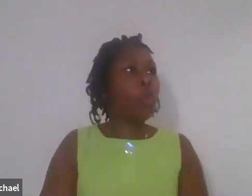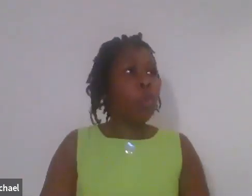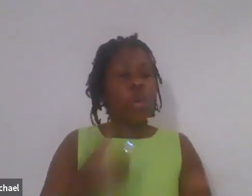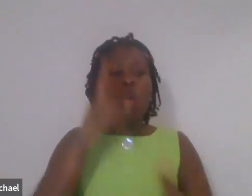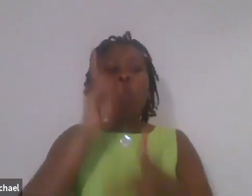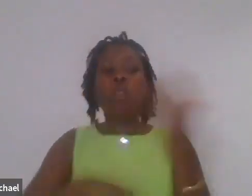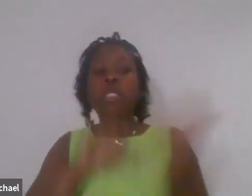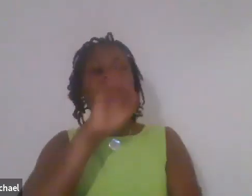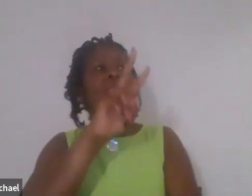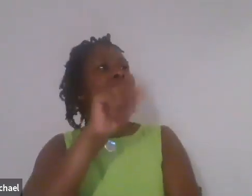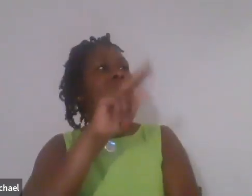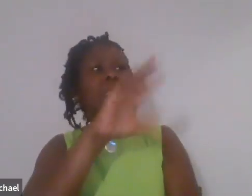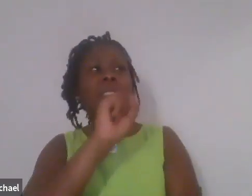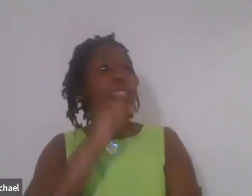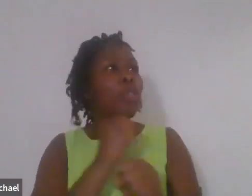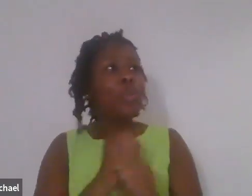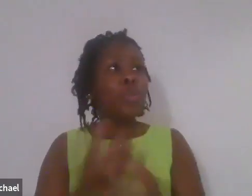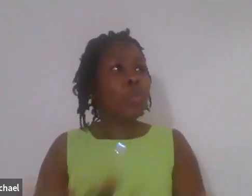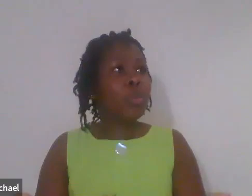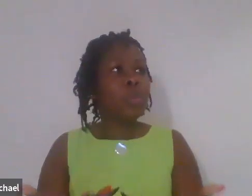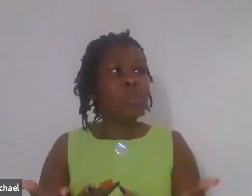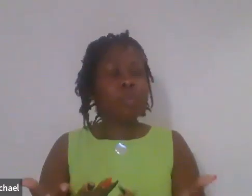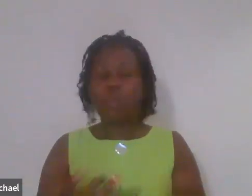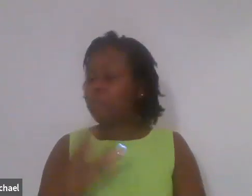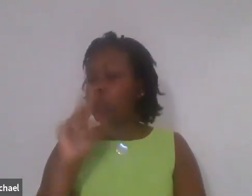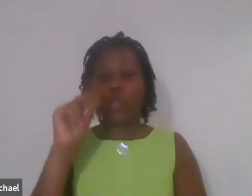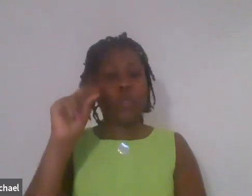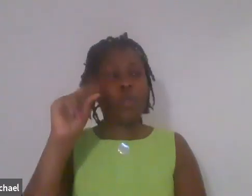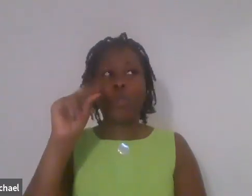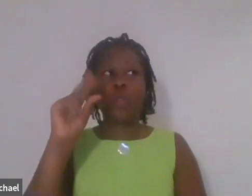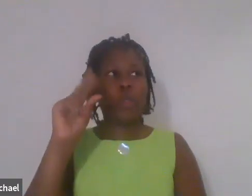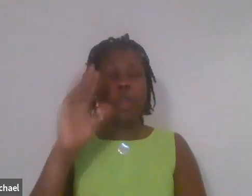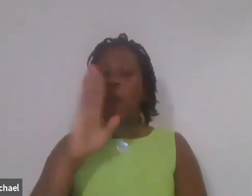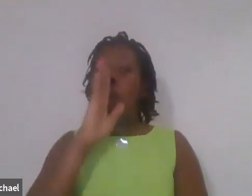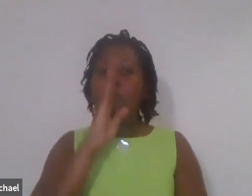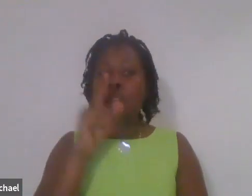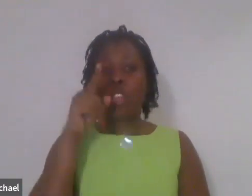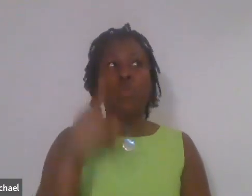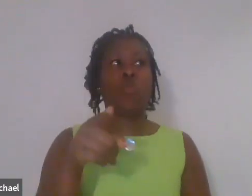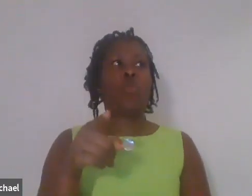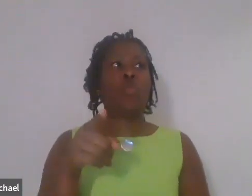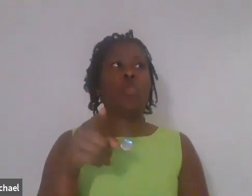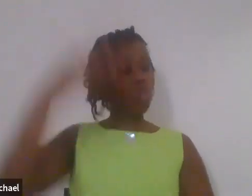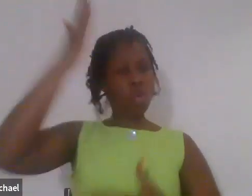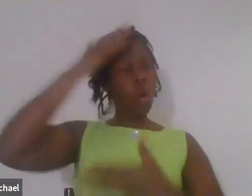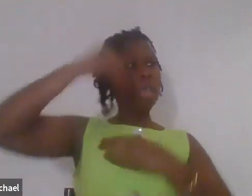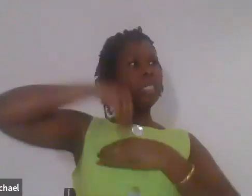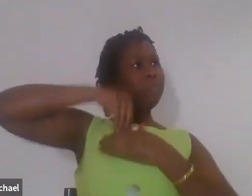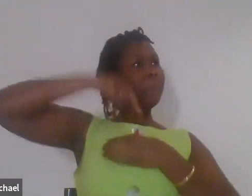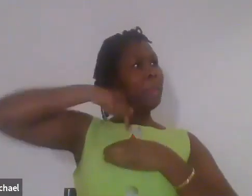Don't copy what somebody else is doing. What Evans is doing. No. Be you.